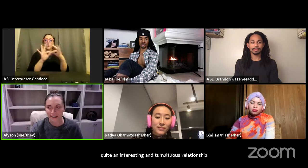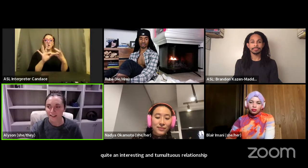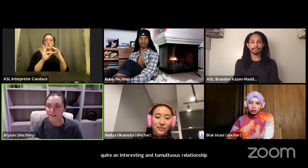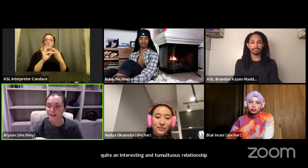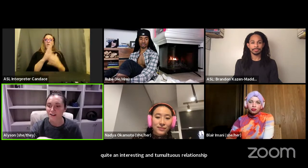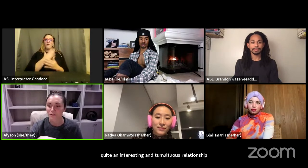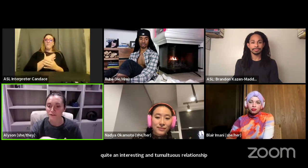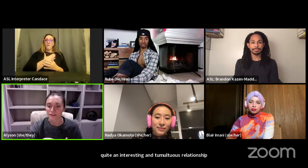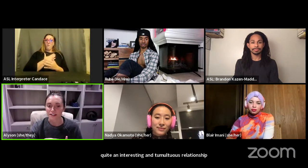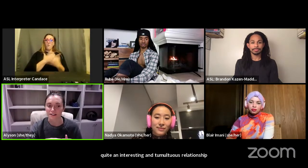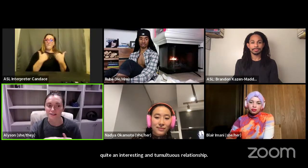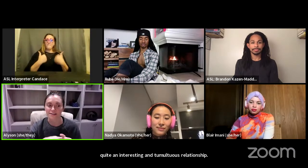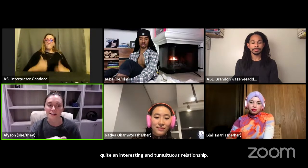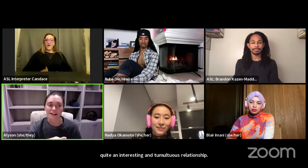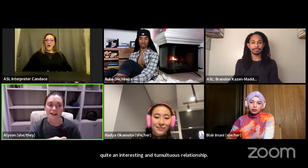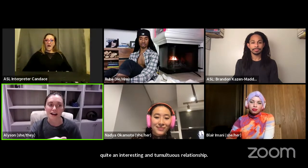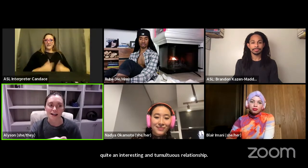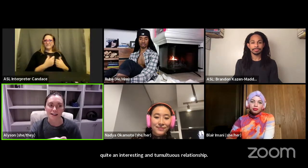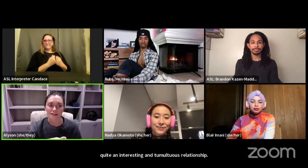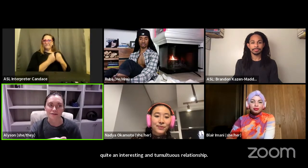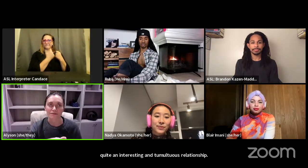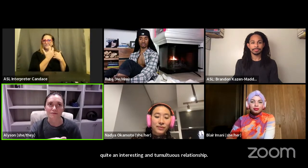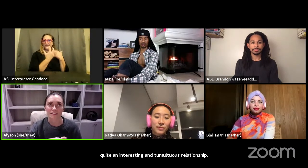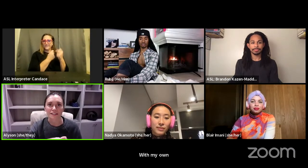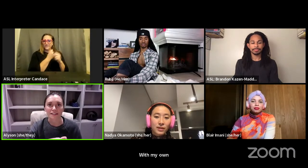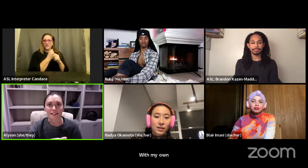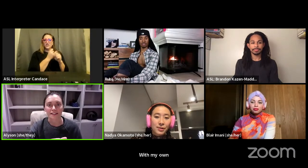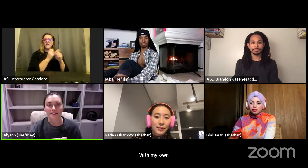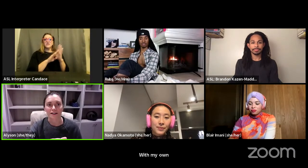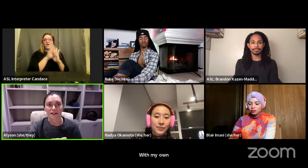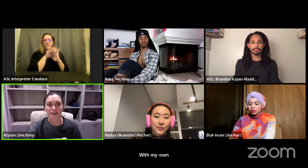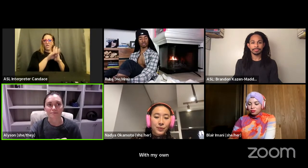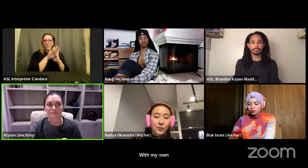body over the years,